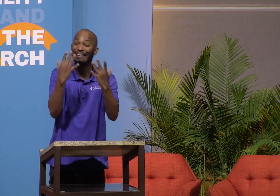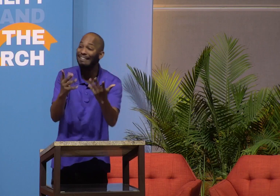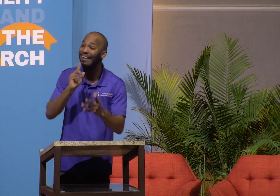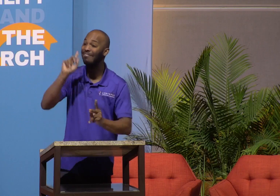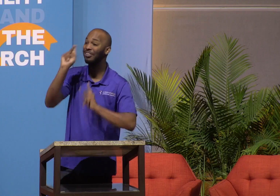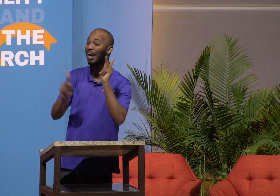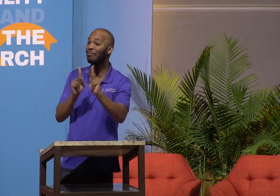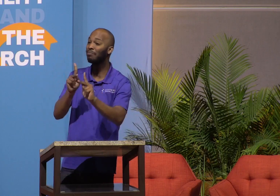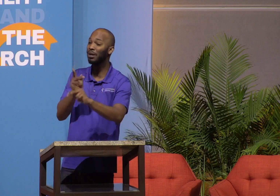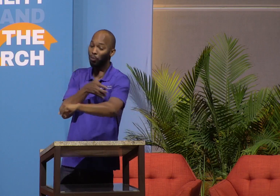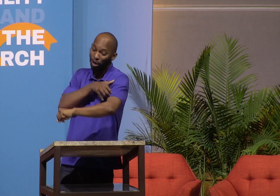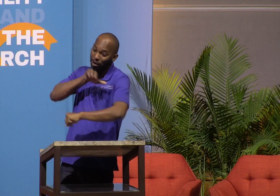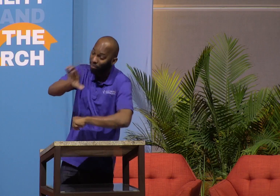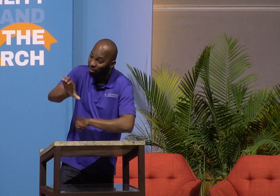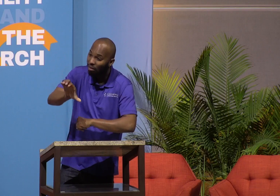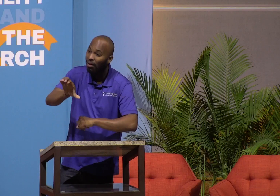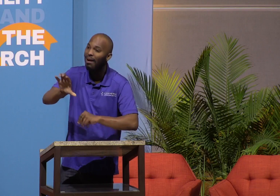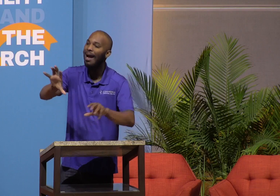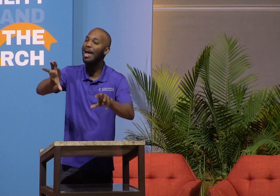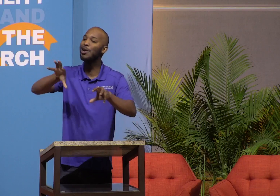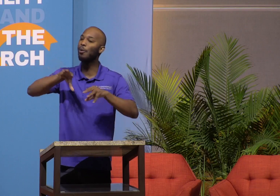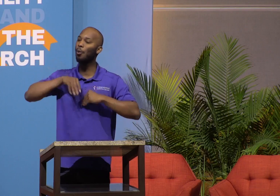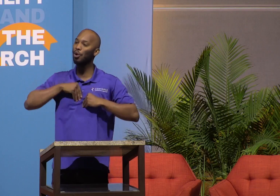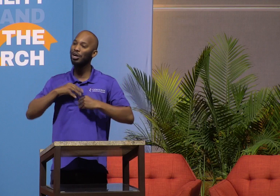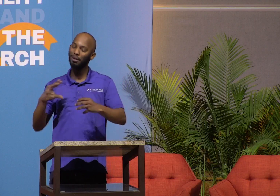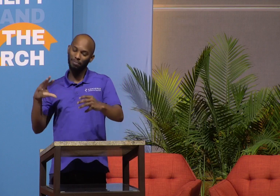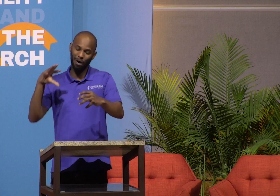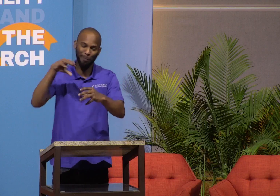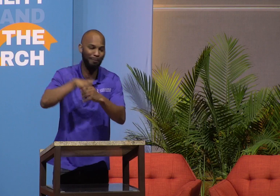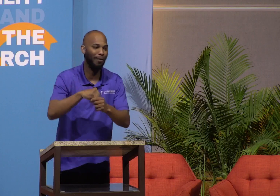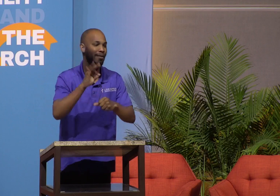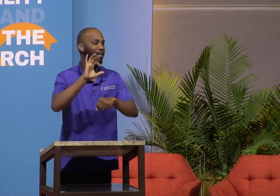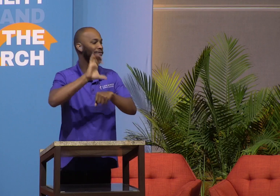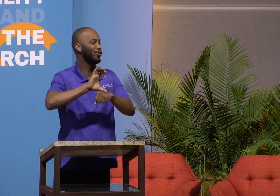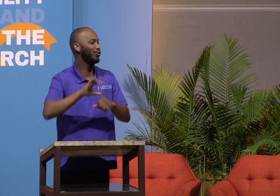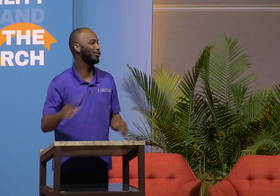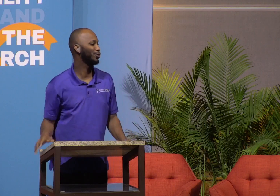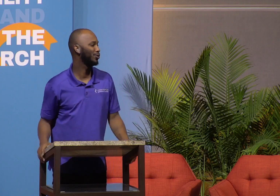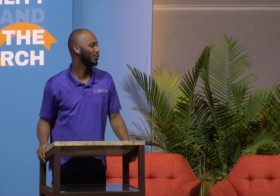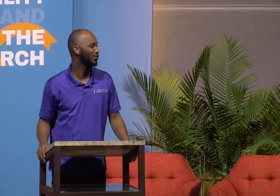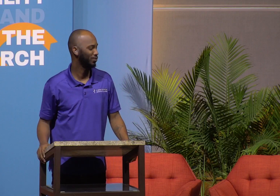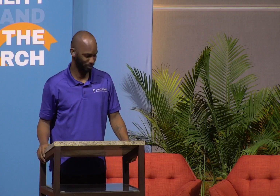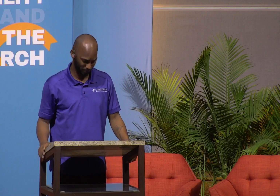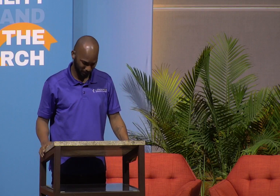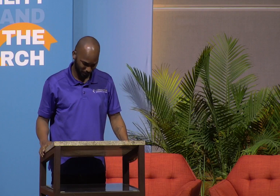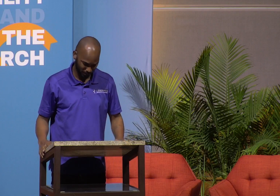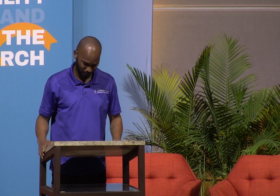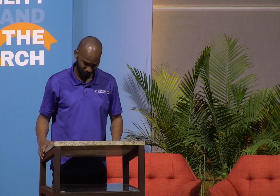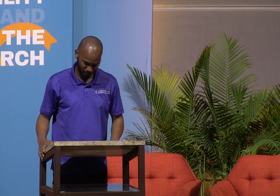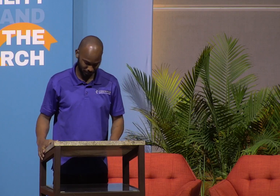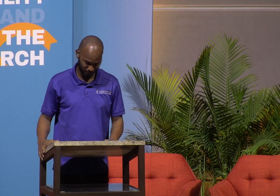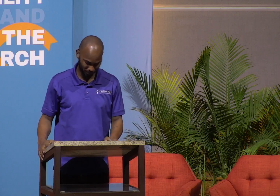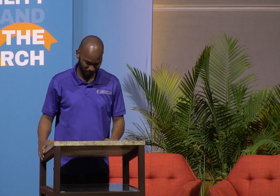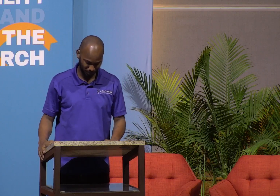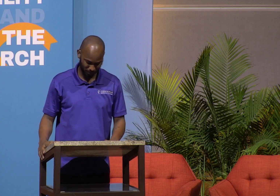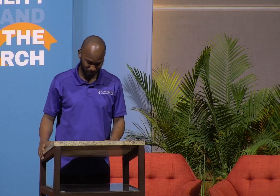critical that we empower the community that we're looking to bring a part of our